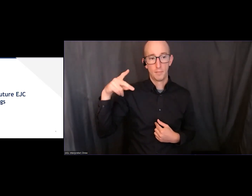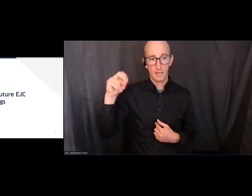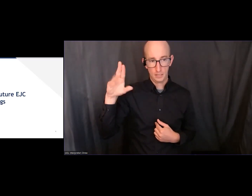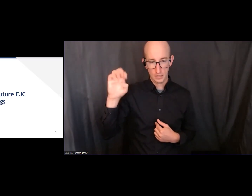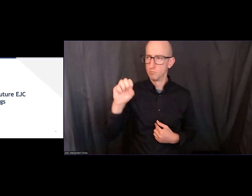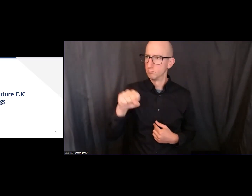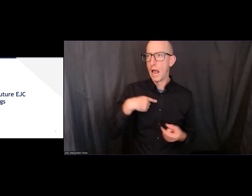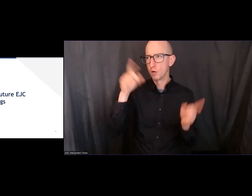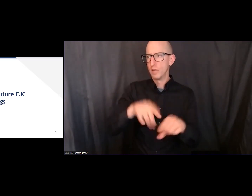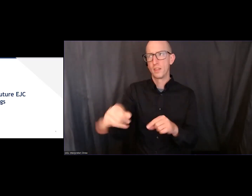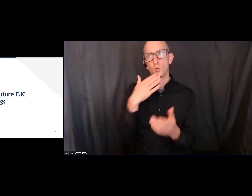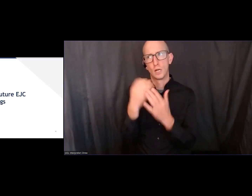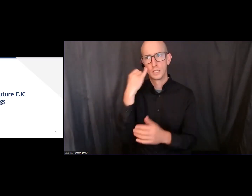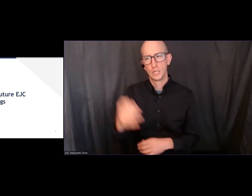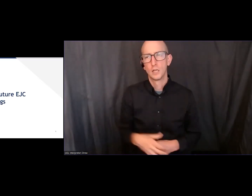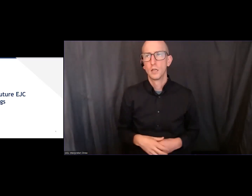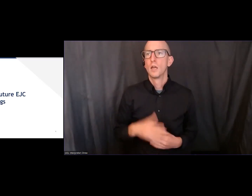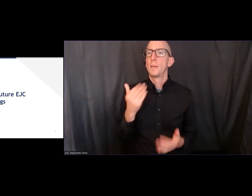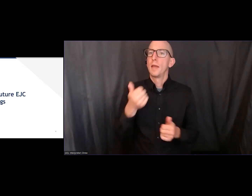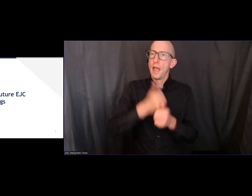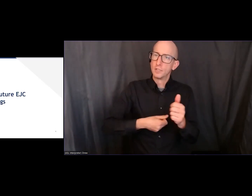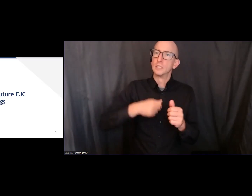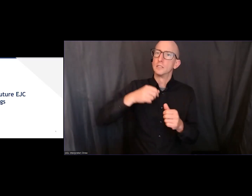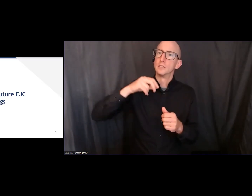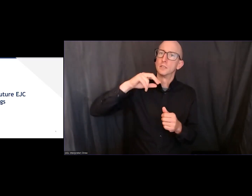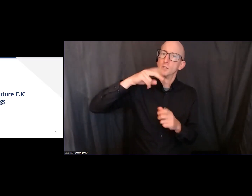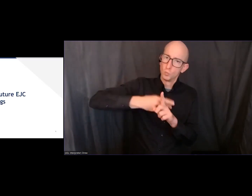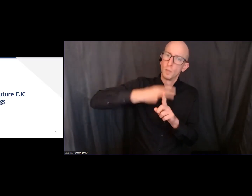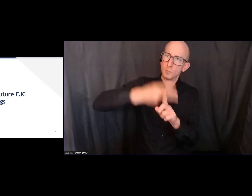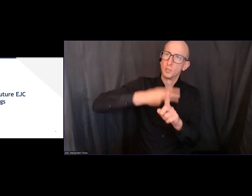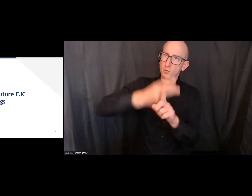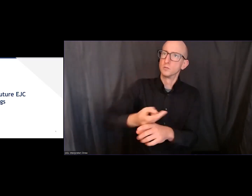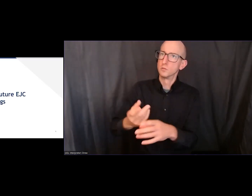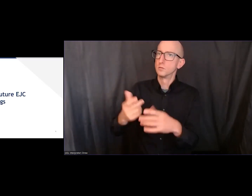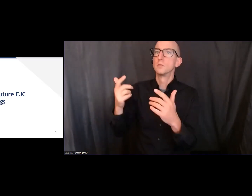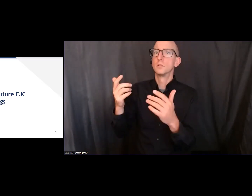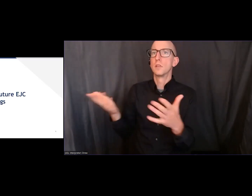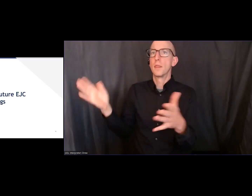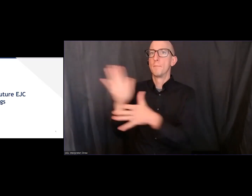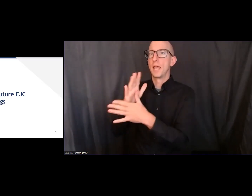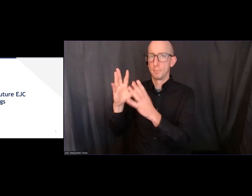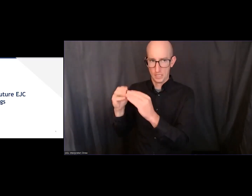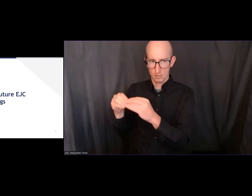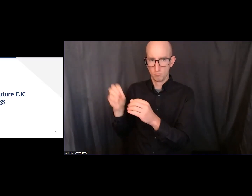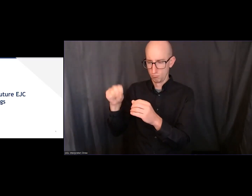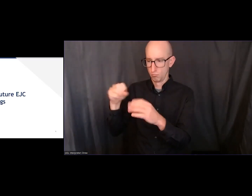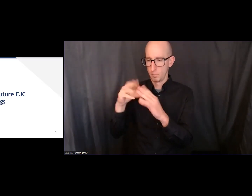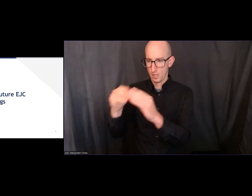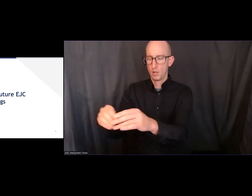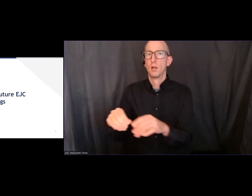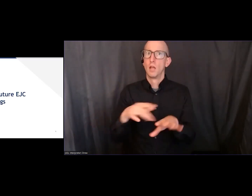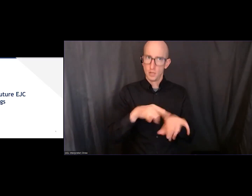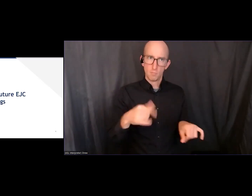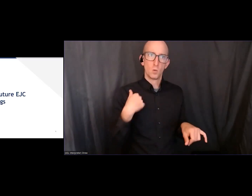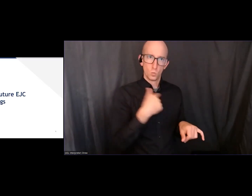idea. Kind of every other month for main meetings, but just to make sure we hold ourselves accountable and have those